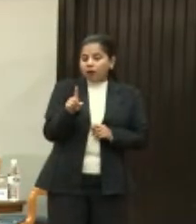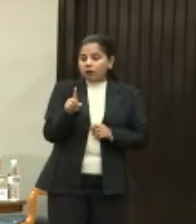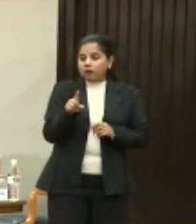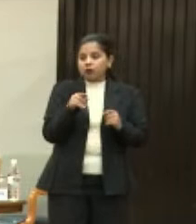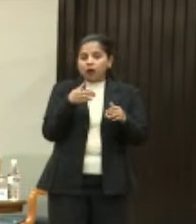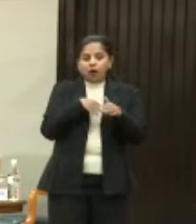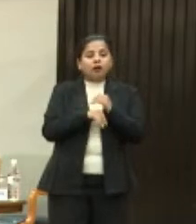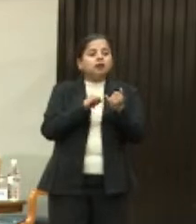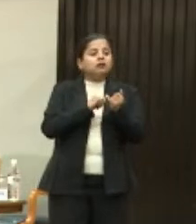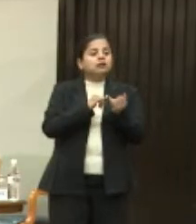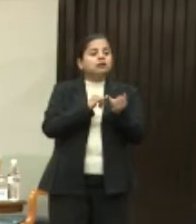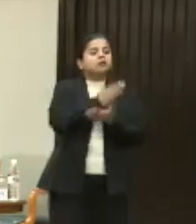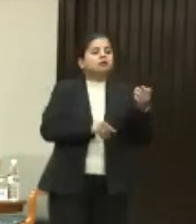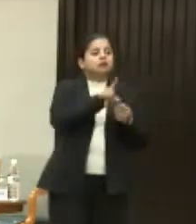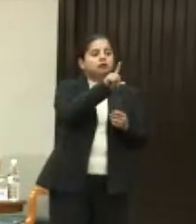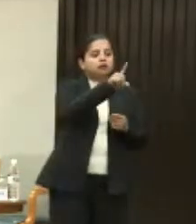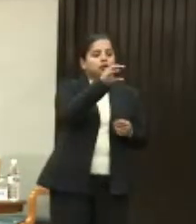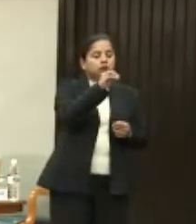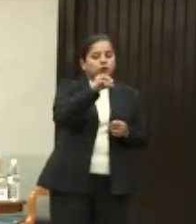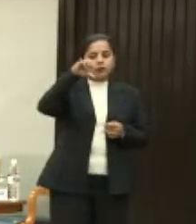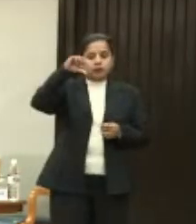section